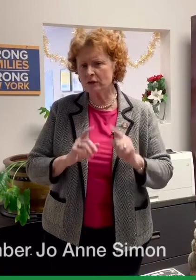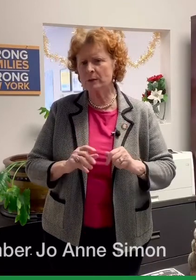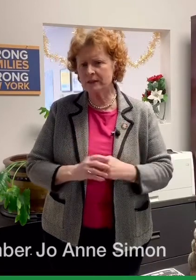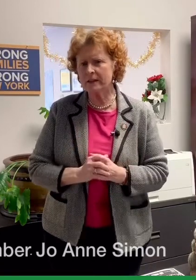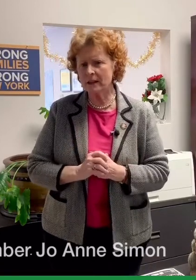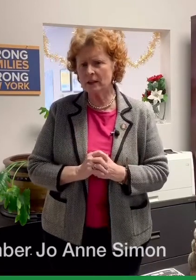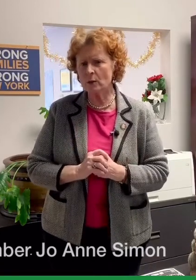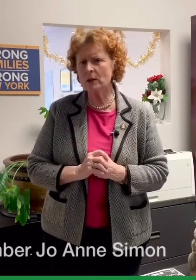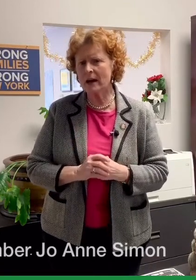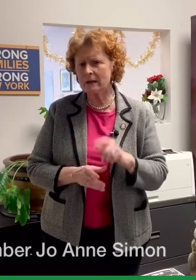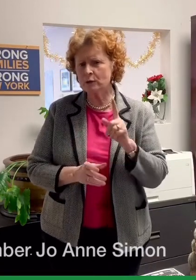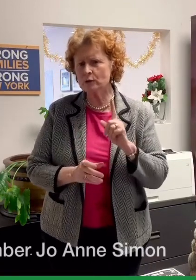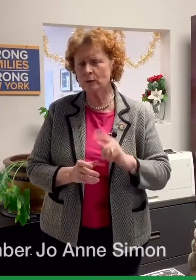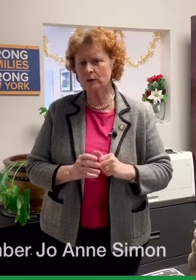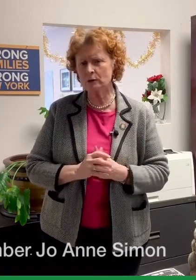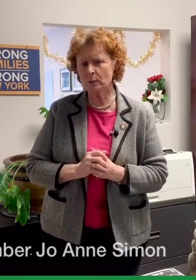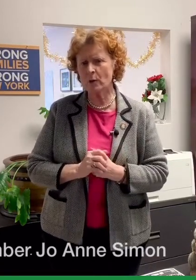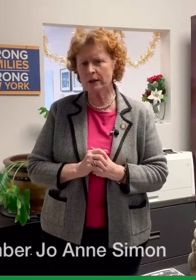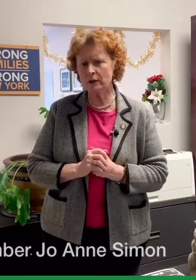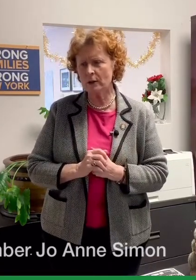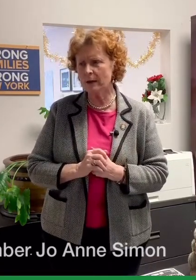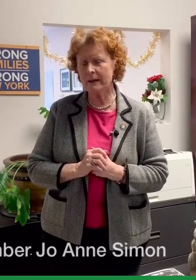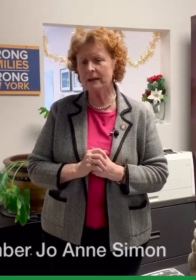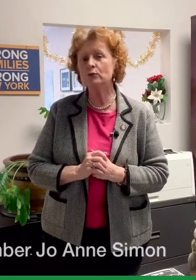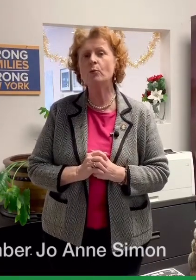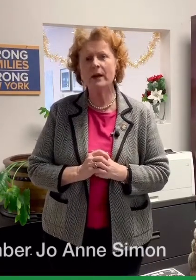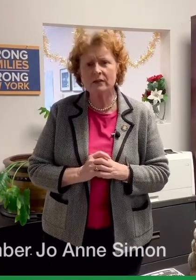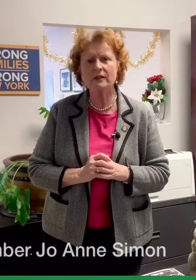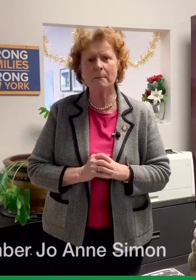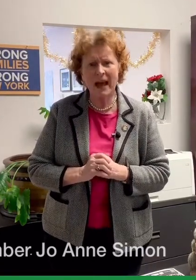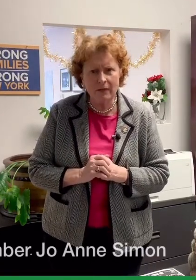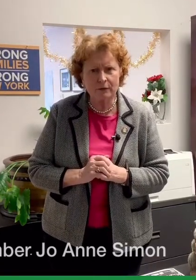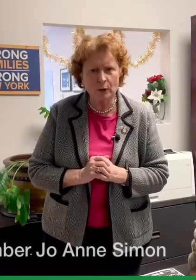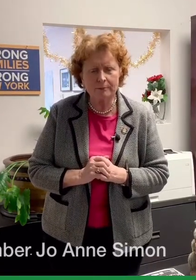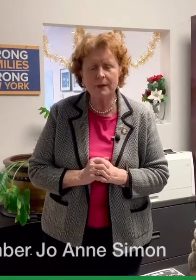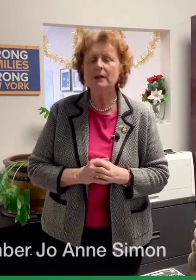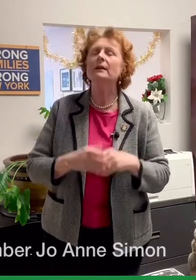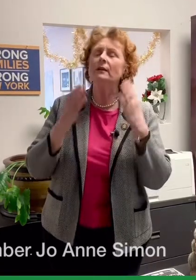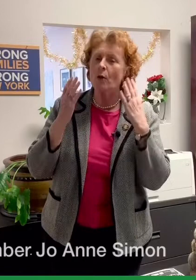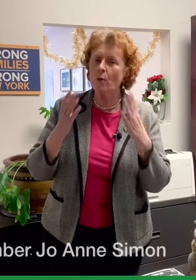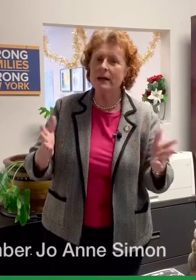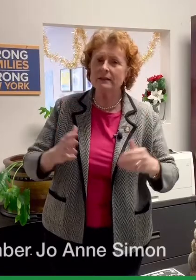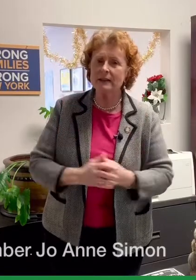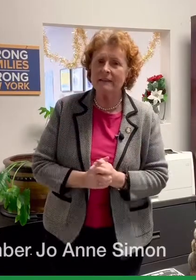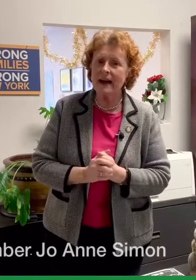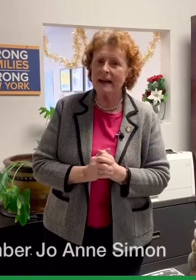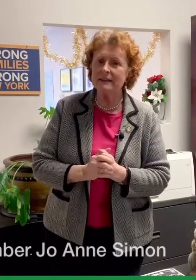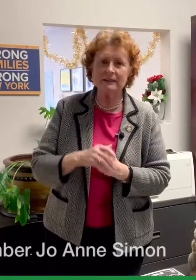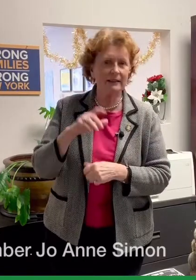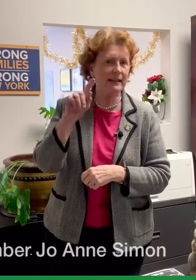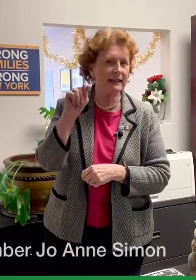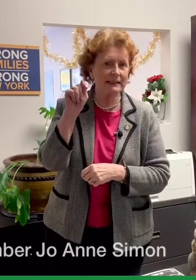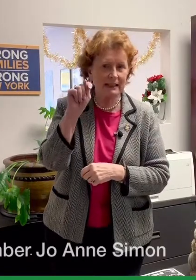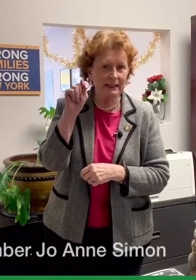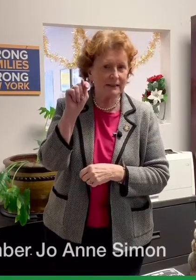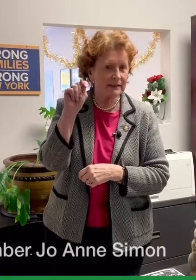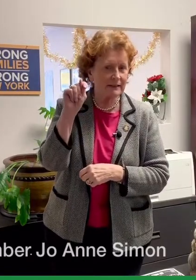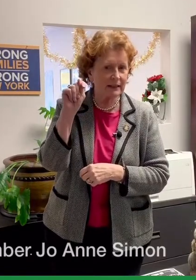sign that I know a lot of you squirrels will want to know, and that is, where's the bathroom? A way to sign that is to take a T, this is the letter